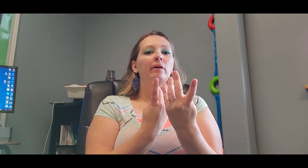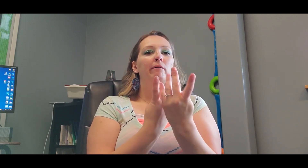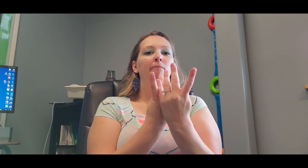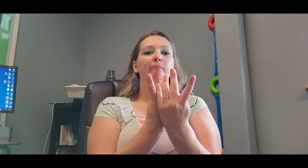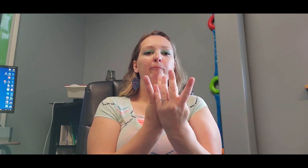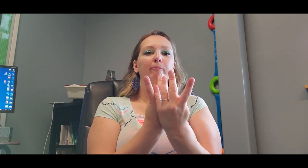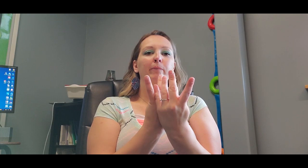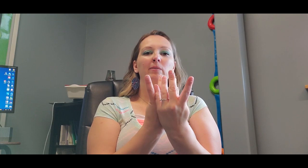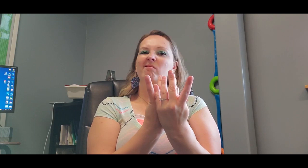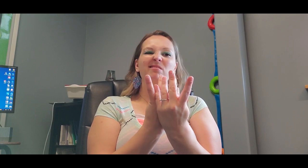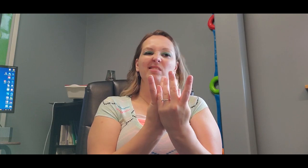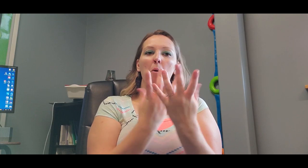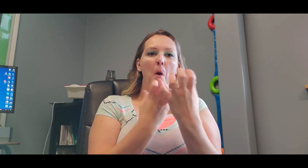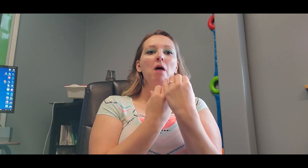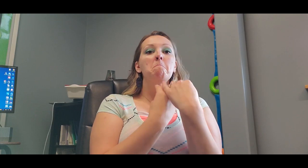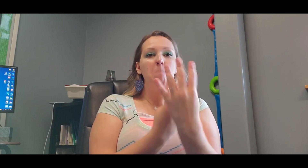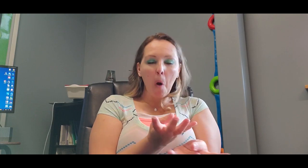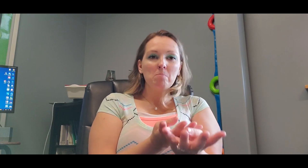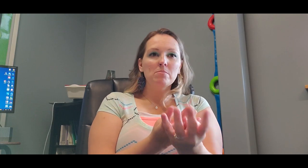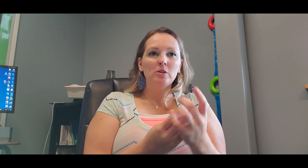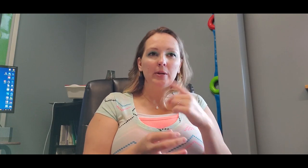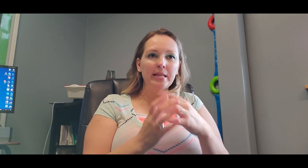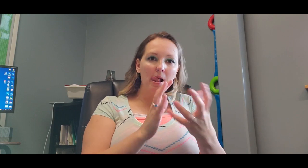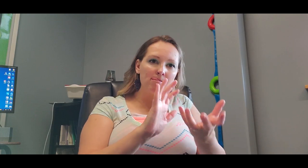down. He wants them all to fall down.